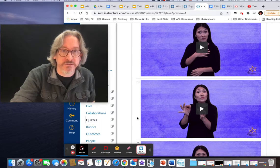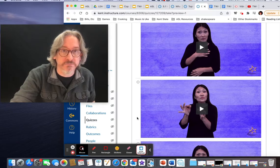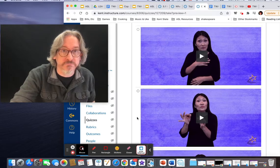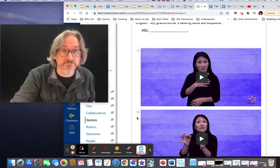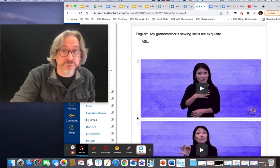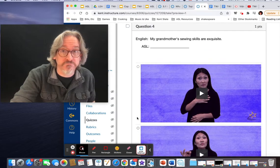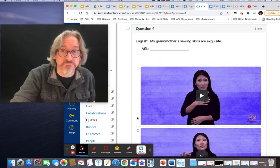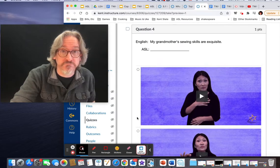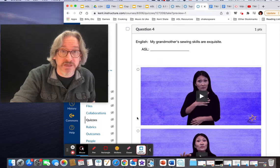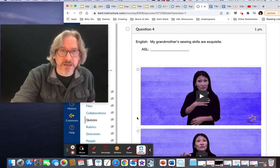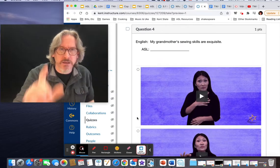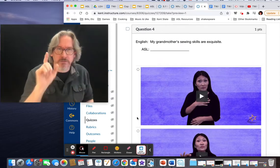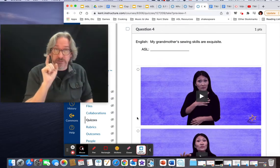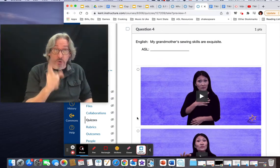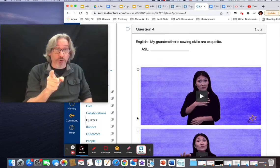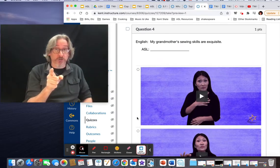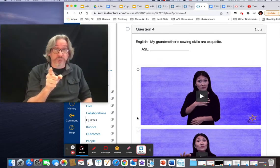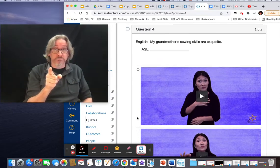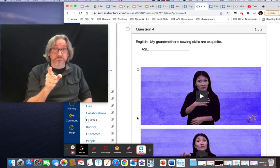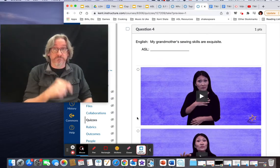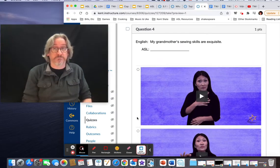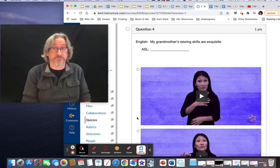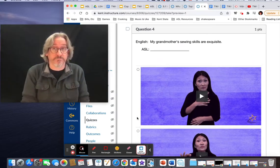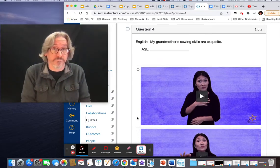exquisite. The order,